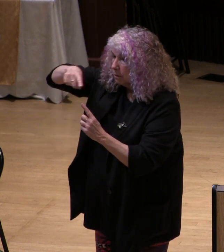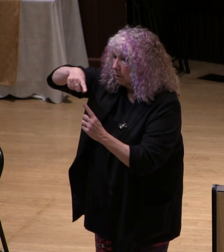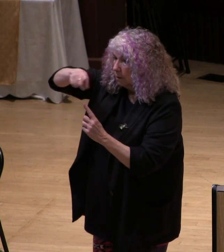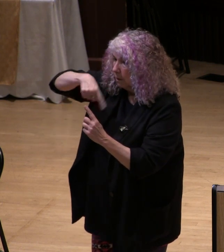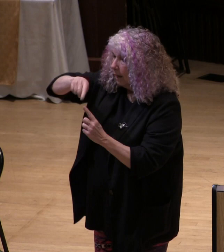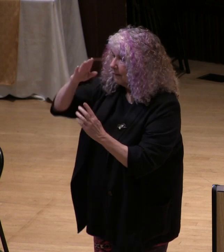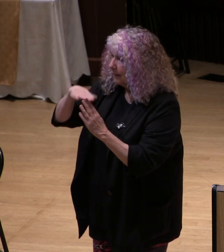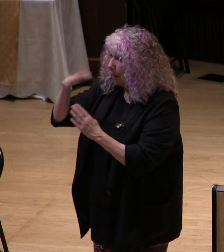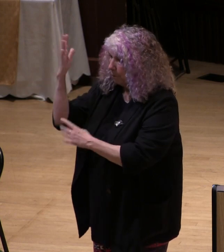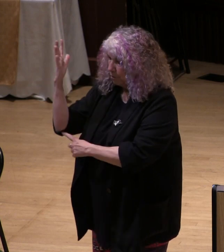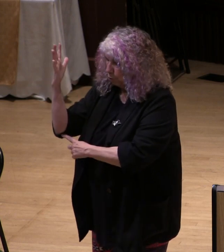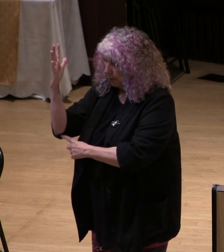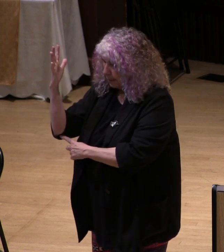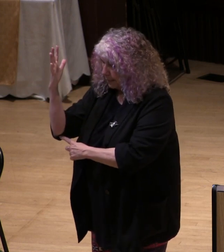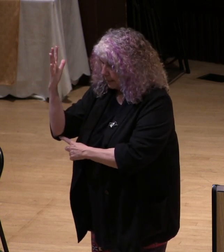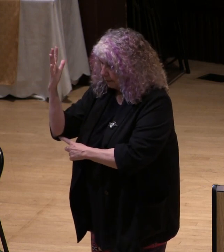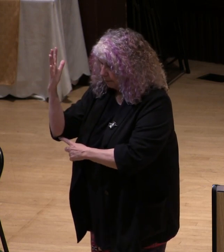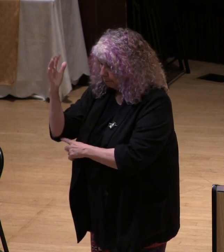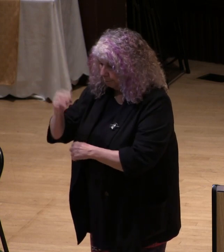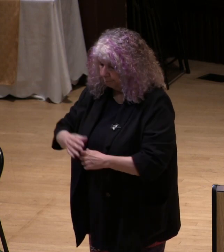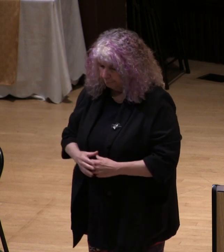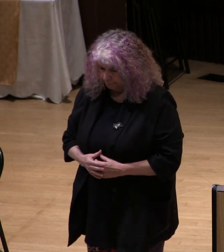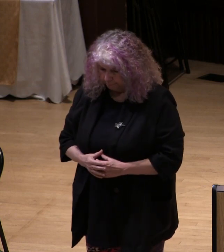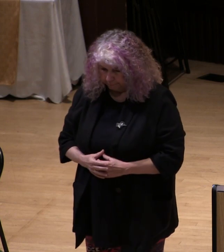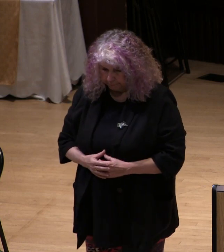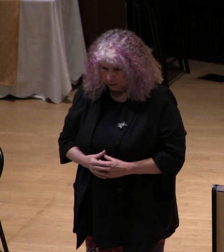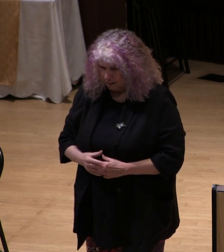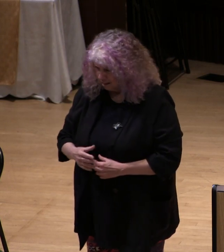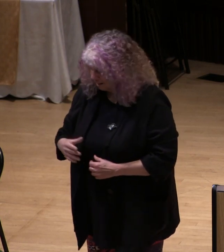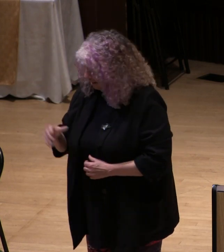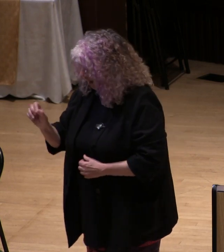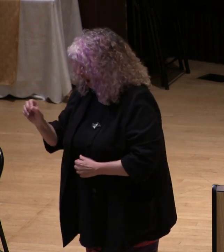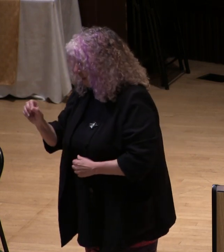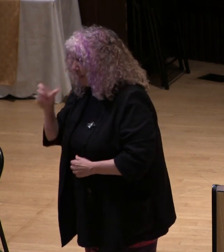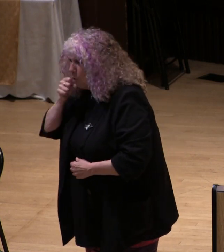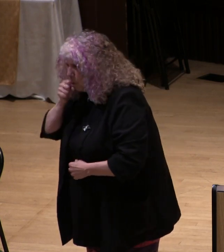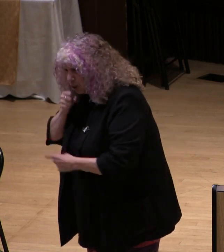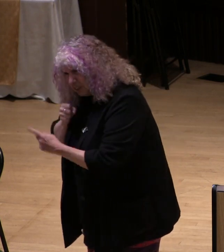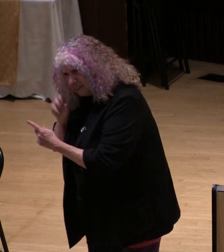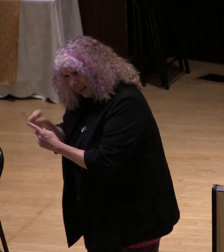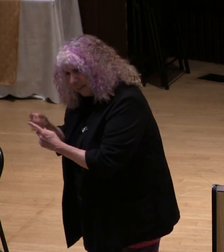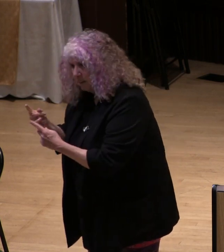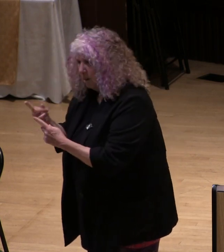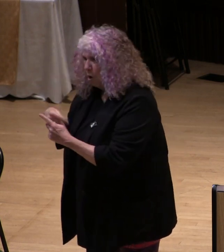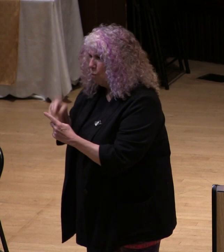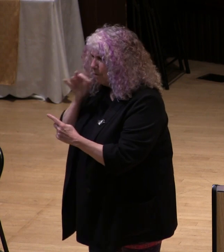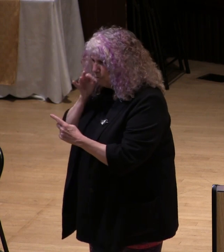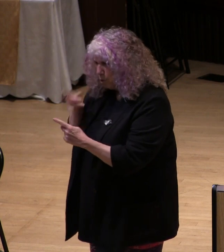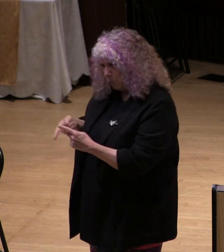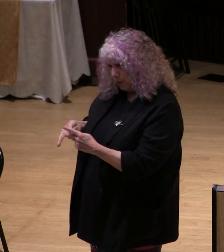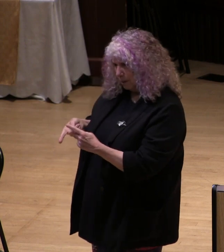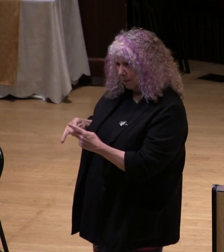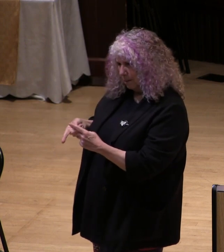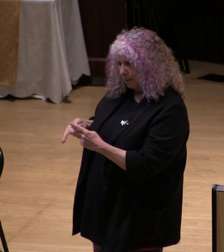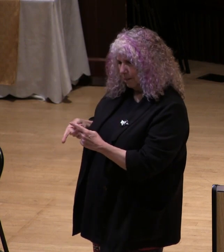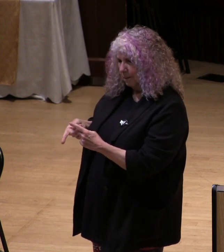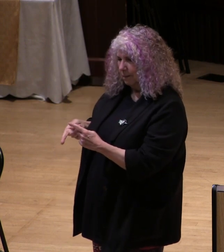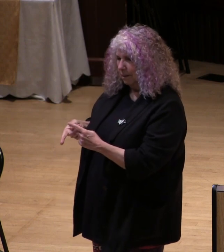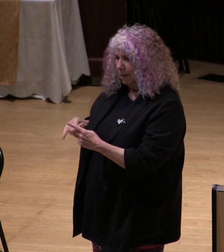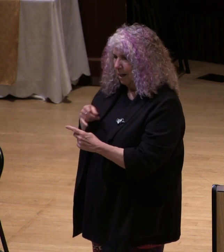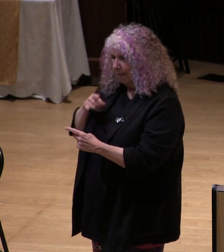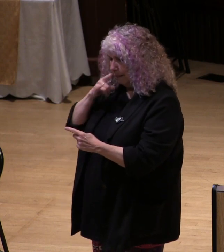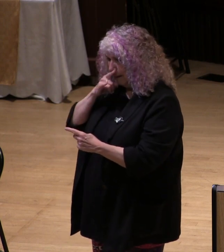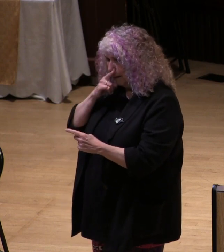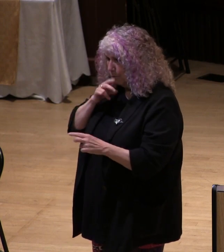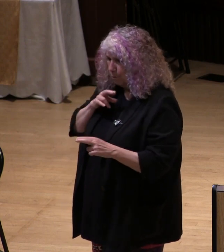treetops, half hidden among the branches. "Are they oranges?" he asks. "What fruit is it?" The